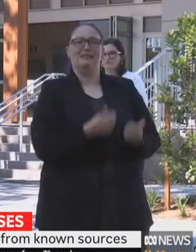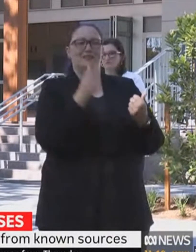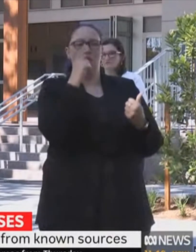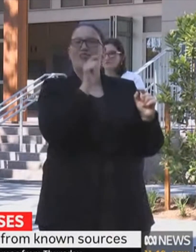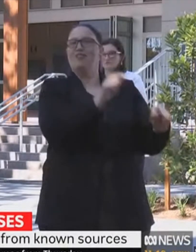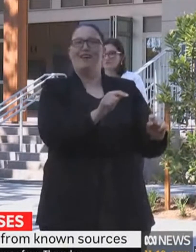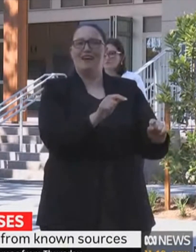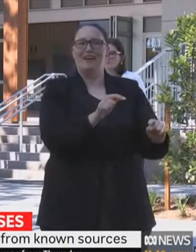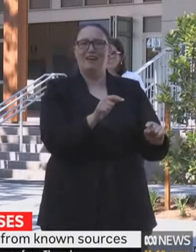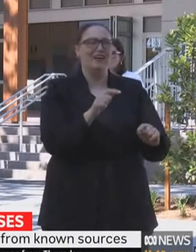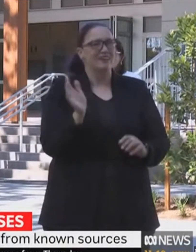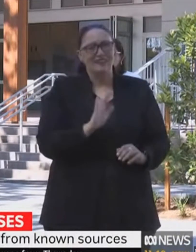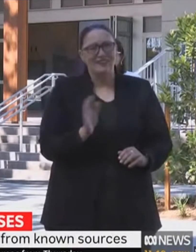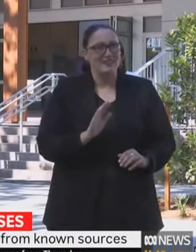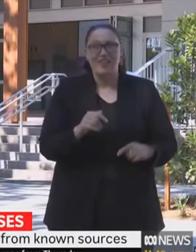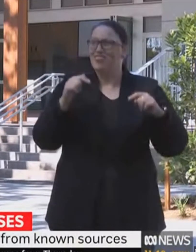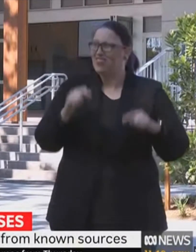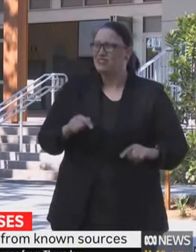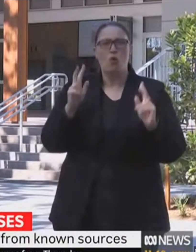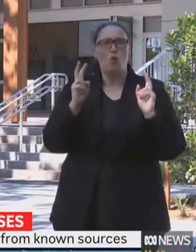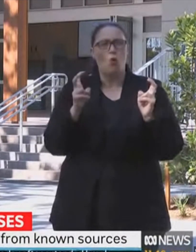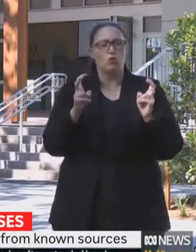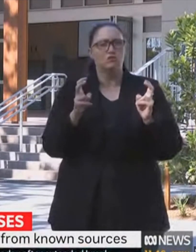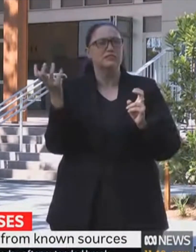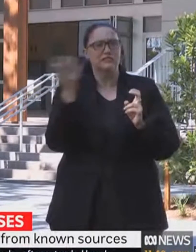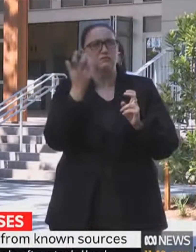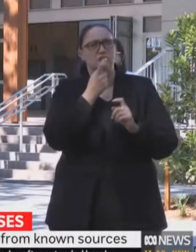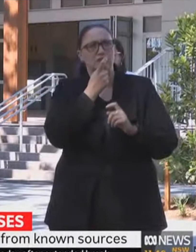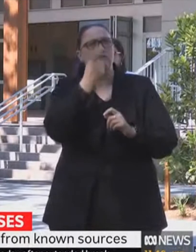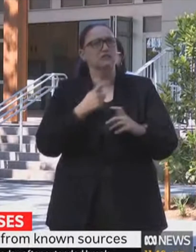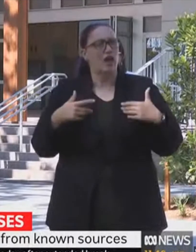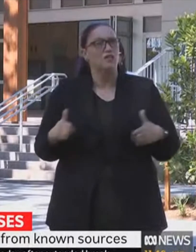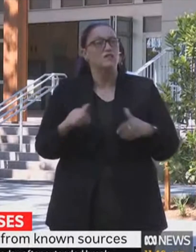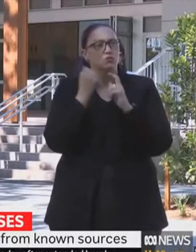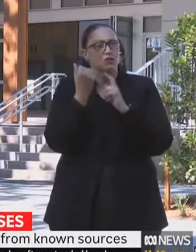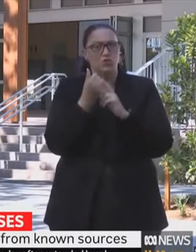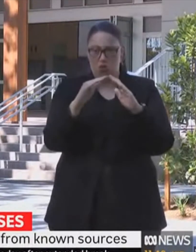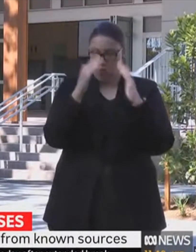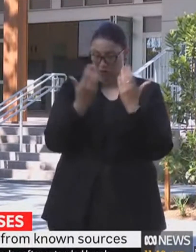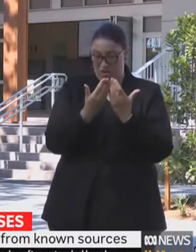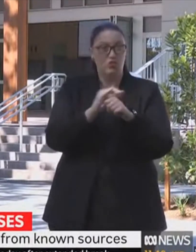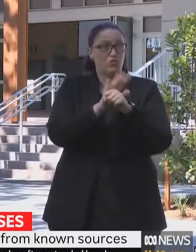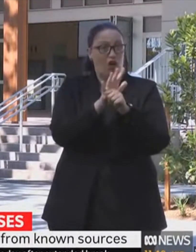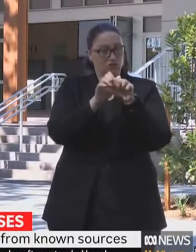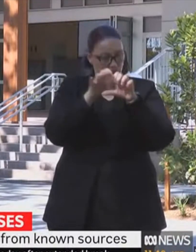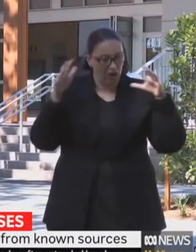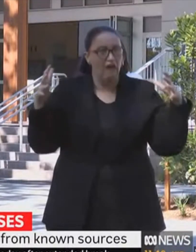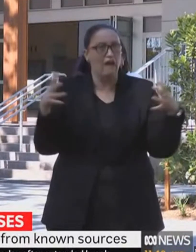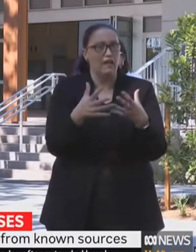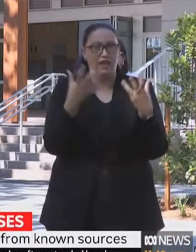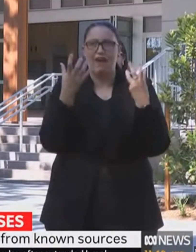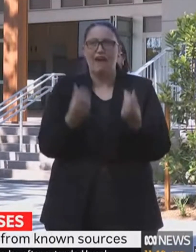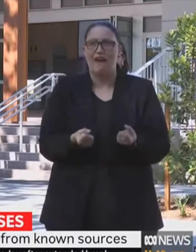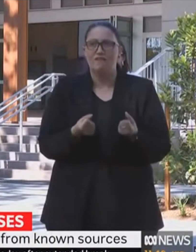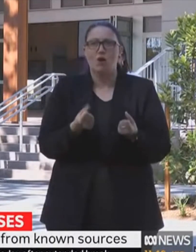do when it's not a pandemic. We are in a pandemic and the next few weeks are critical. If we get through the next few weeks and the next month,